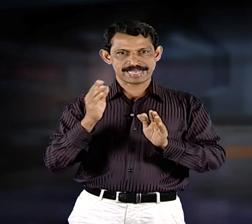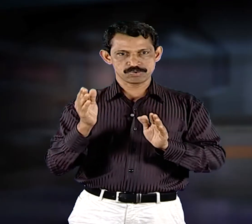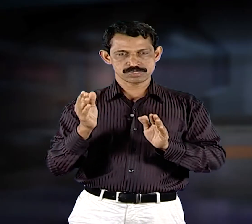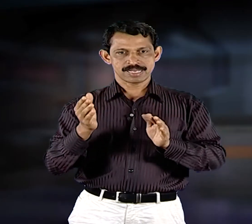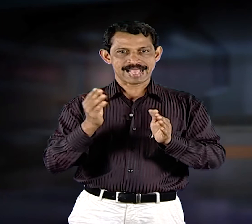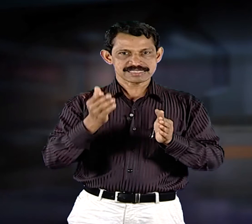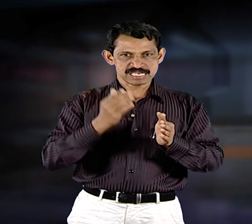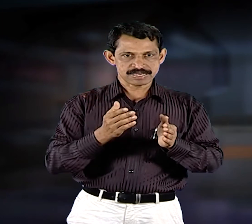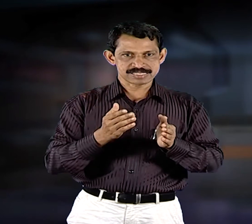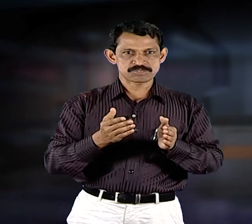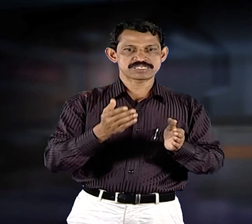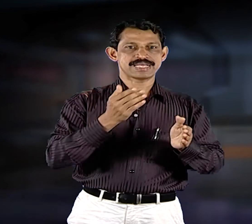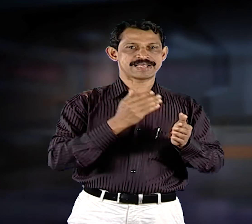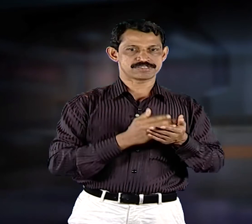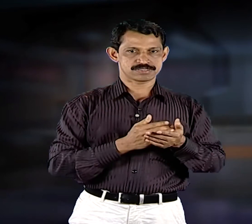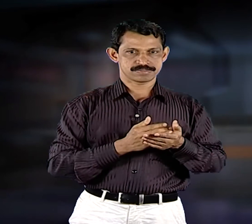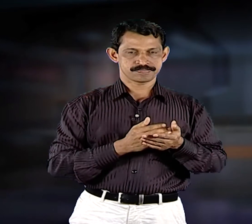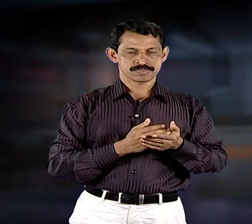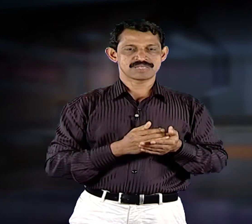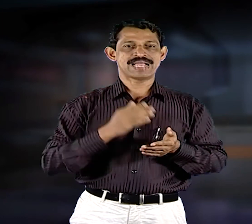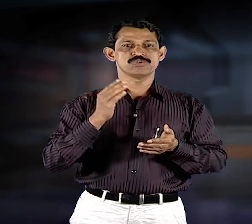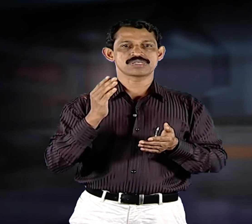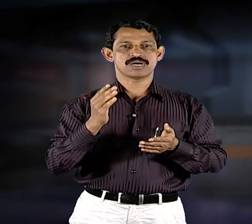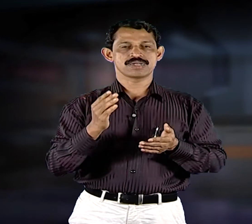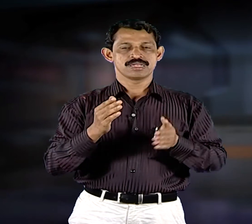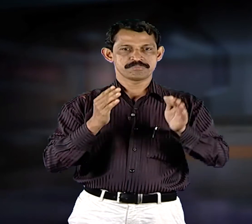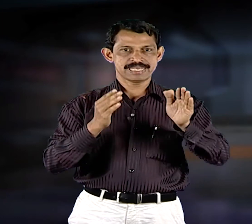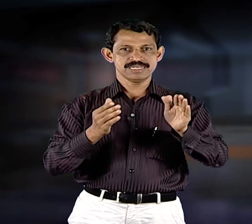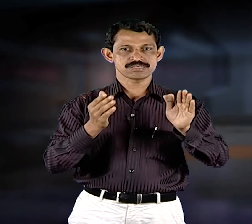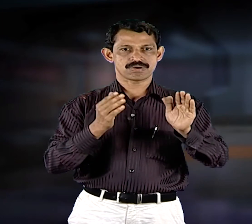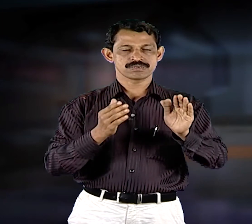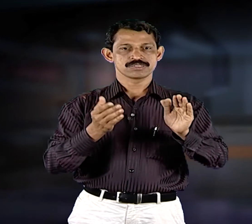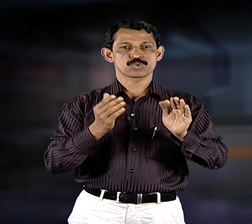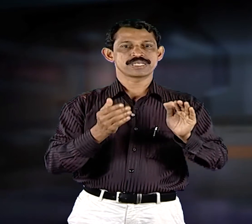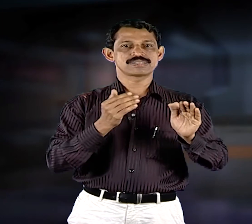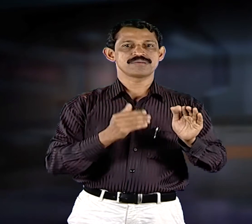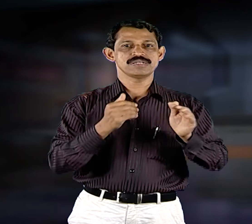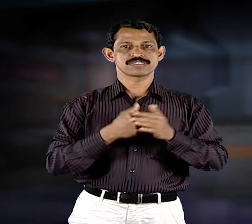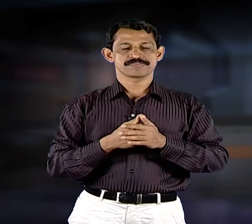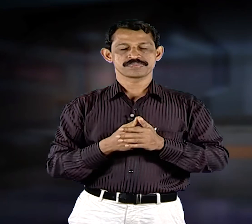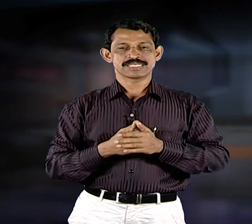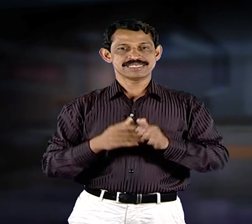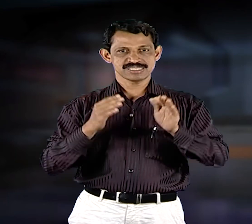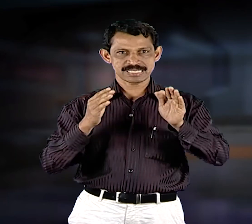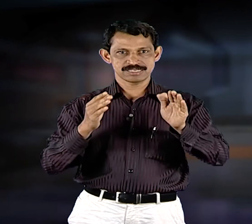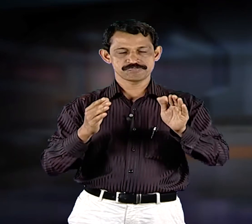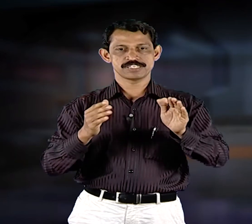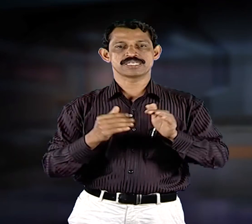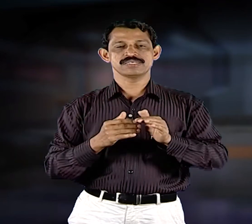values as and when the situation arises. The values are mainly taught through examples. In this method of teaching,